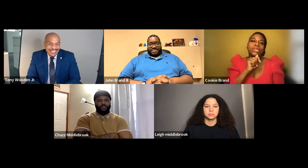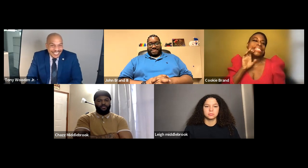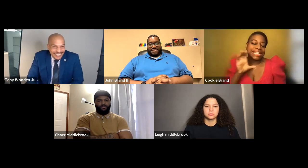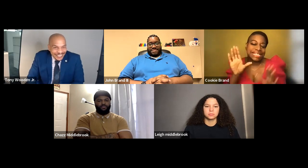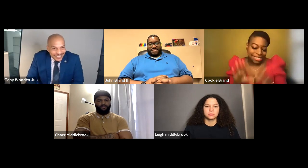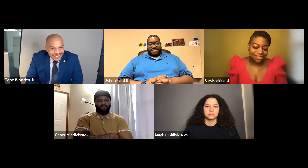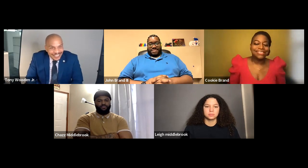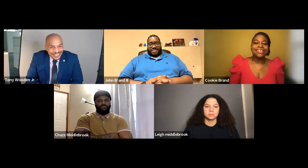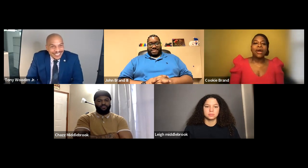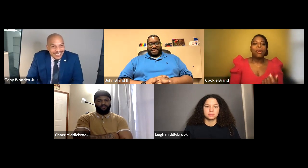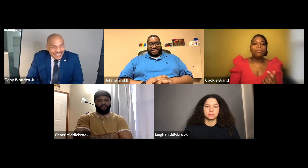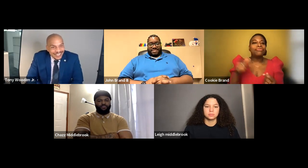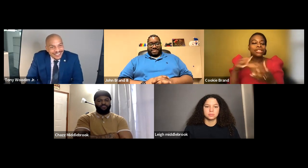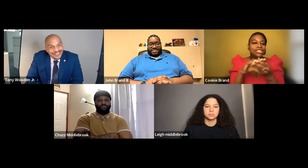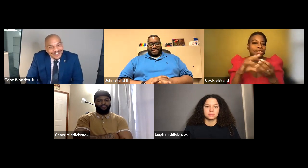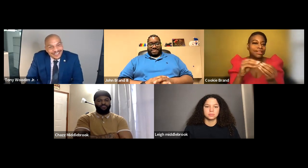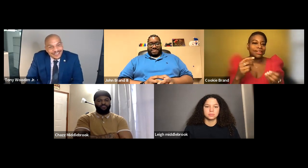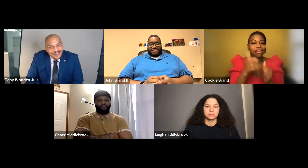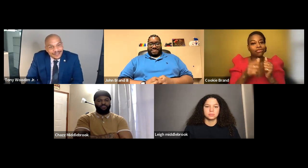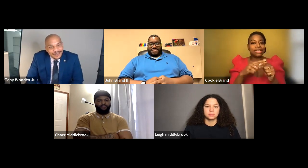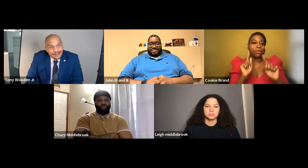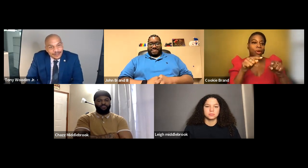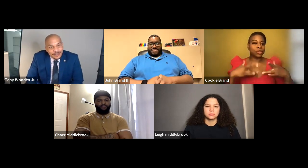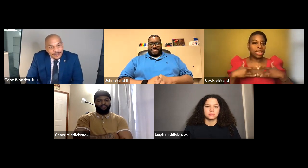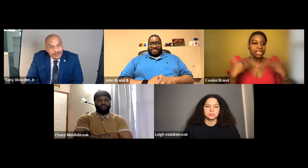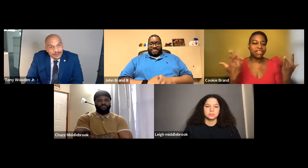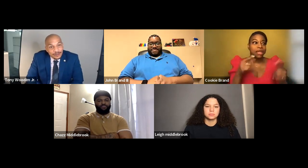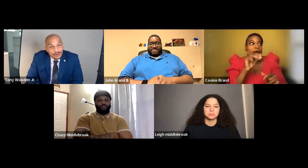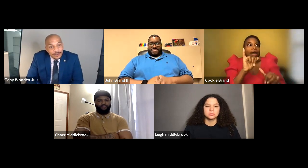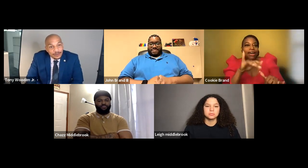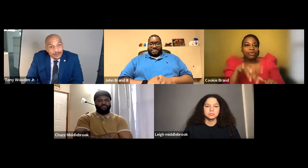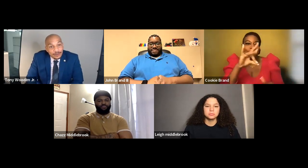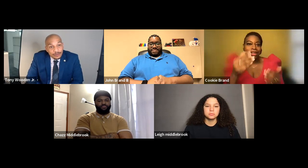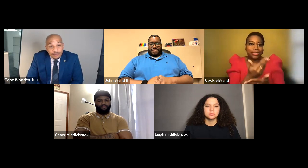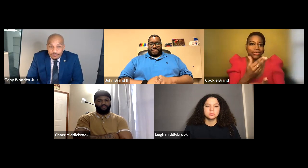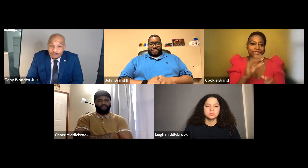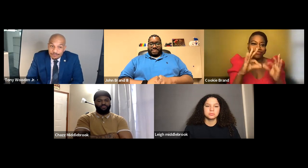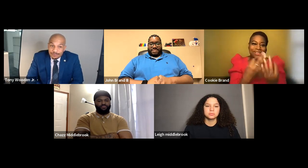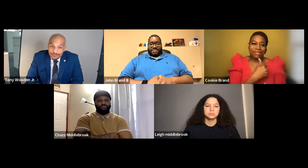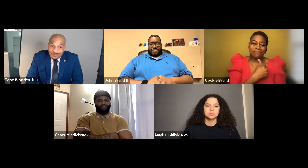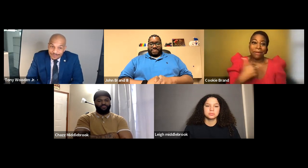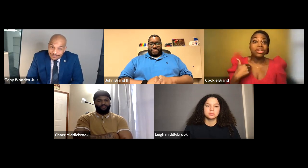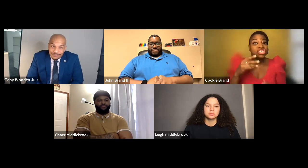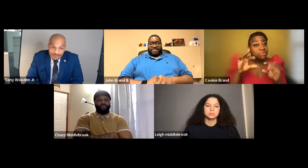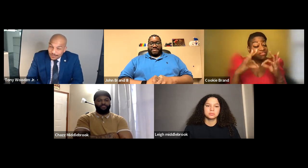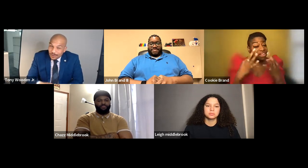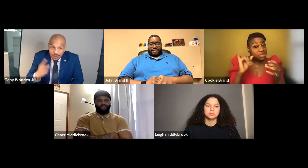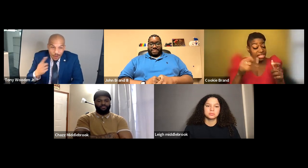have in the Twin Cities. He's just mentioned, you know, when we go to events, we always will